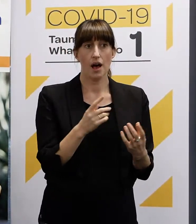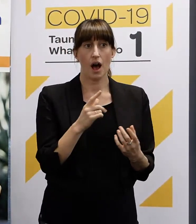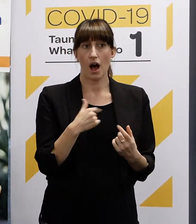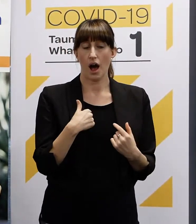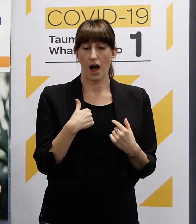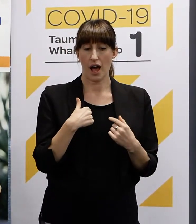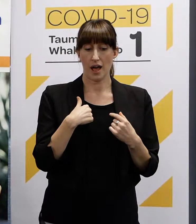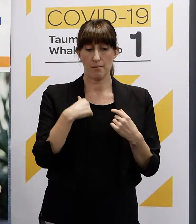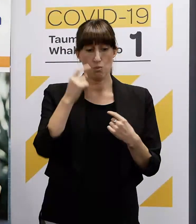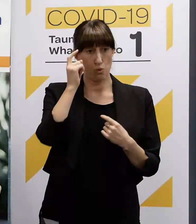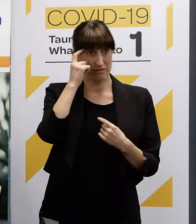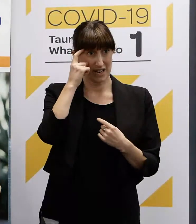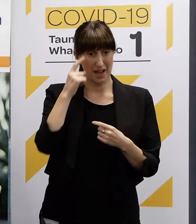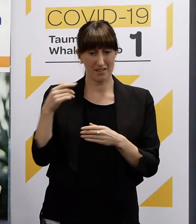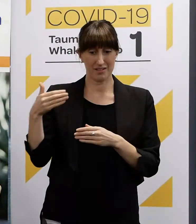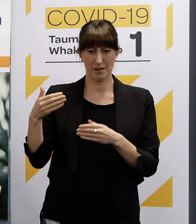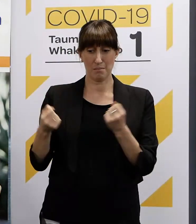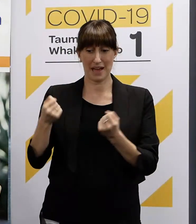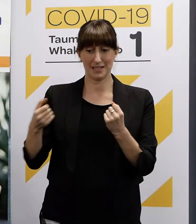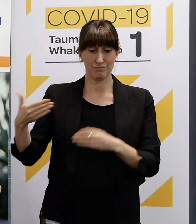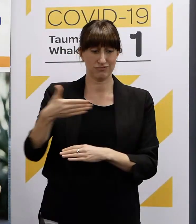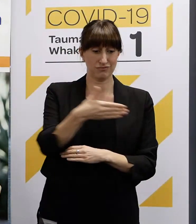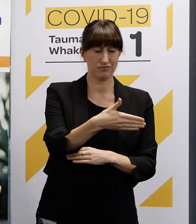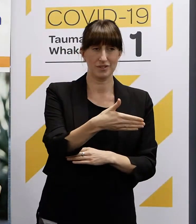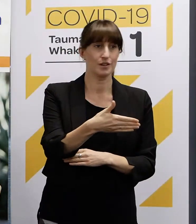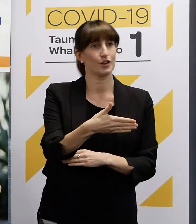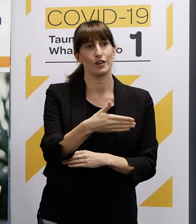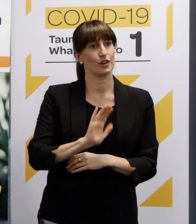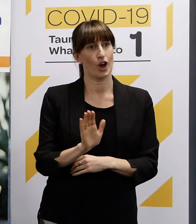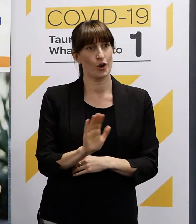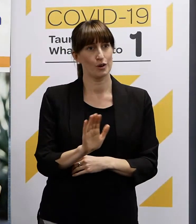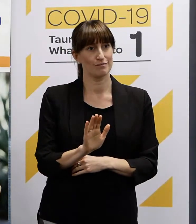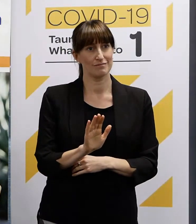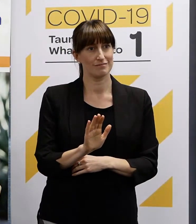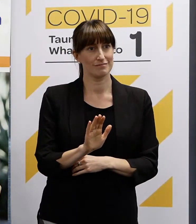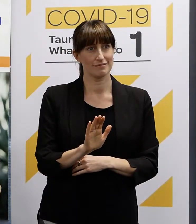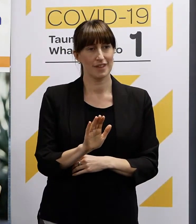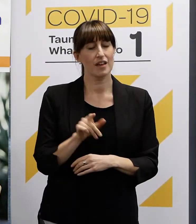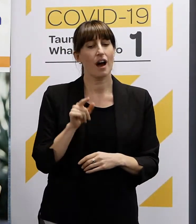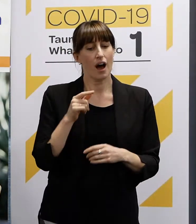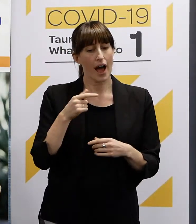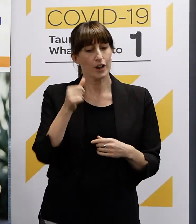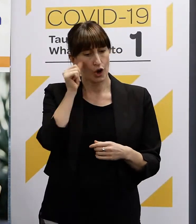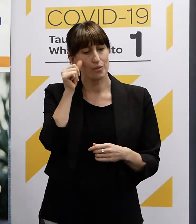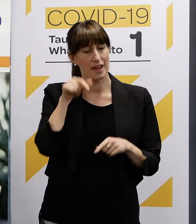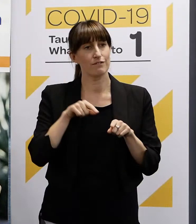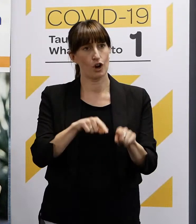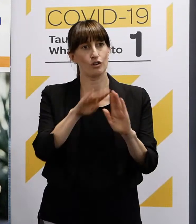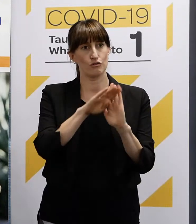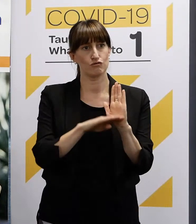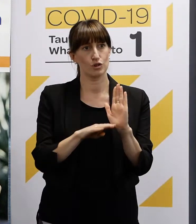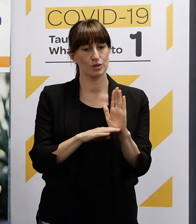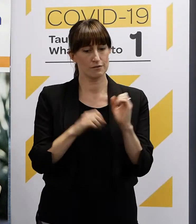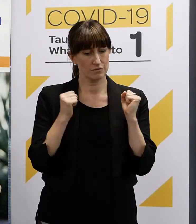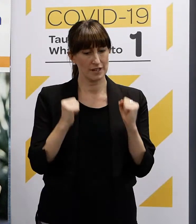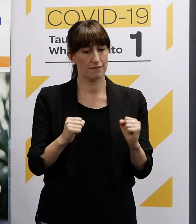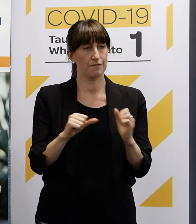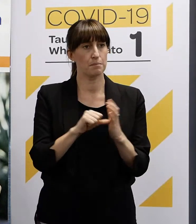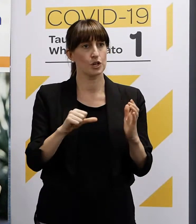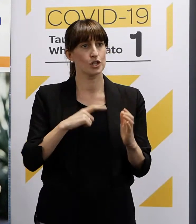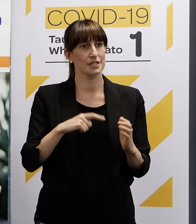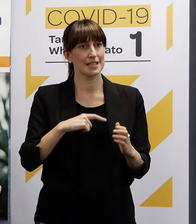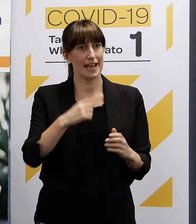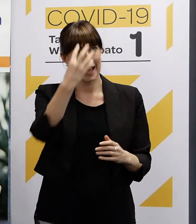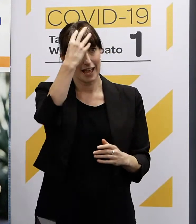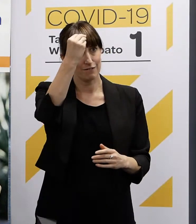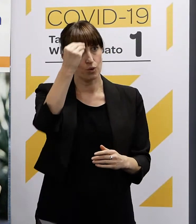strict protocols were followed for that transportation. Just reminding people that we have been doing this since that first evacuation